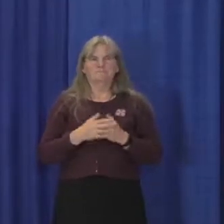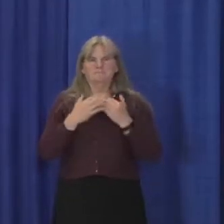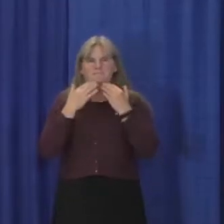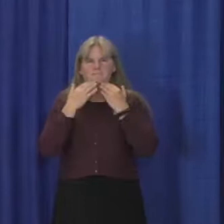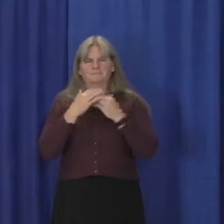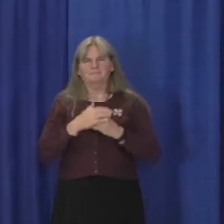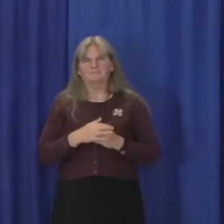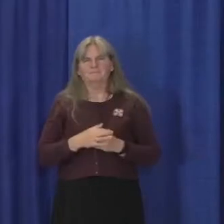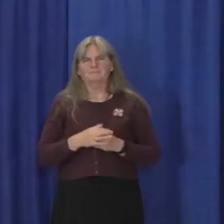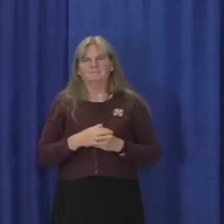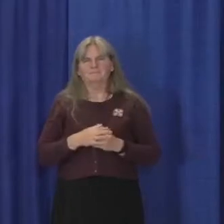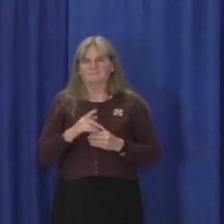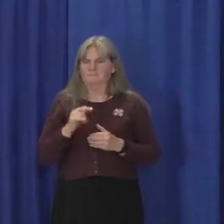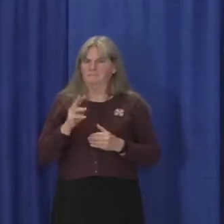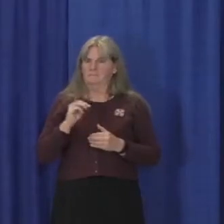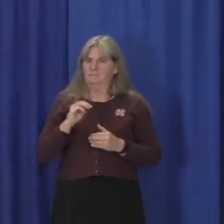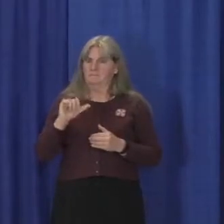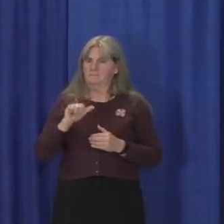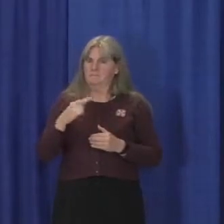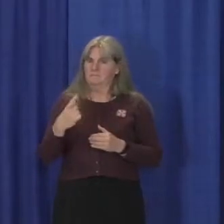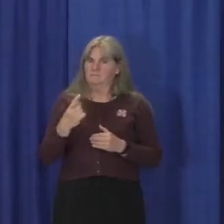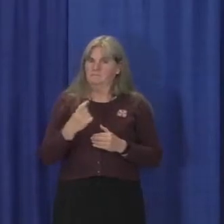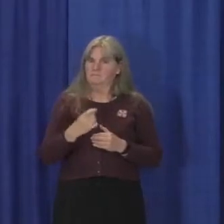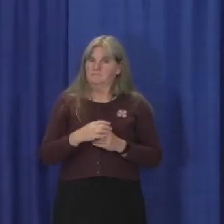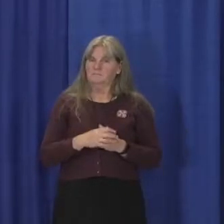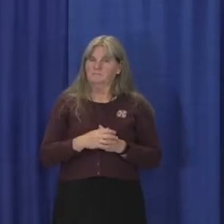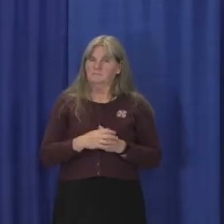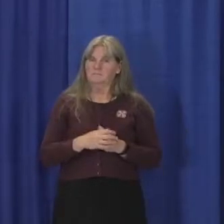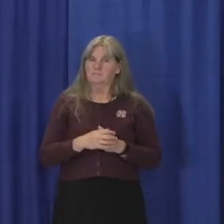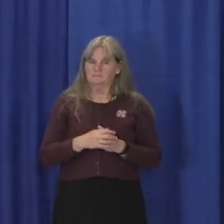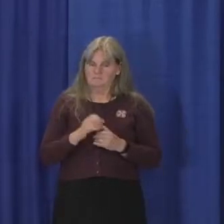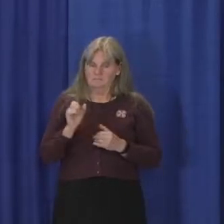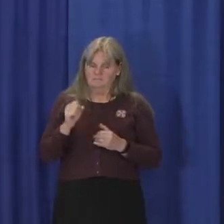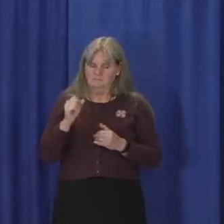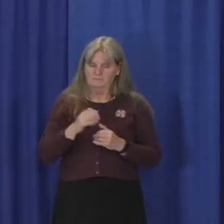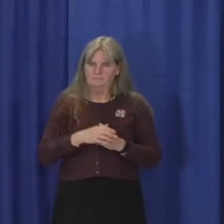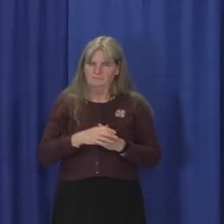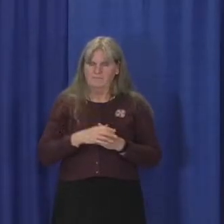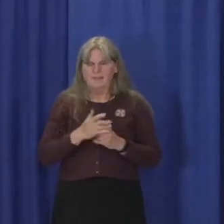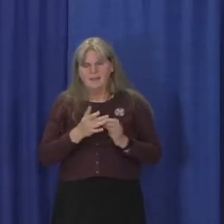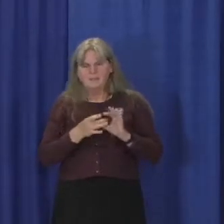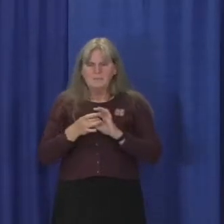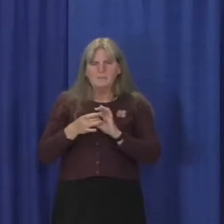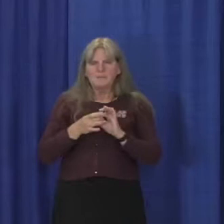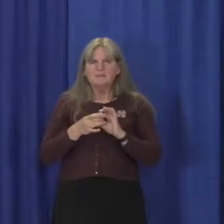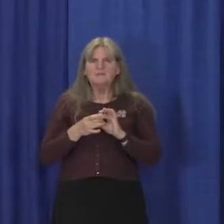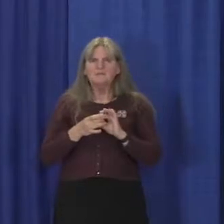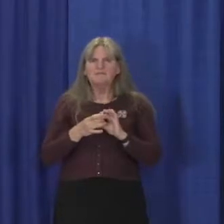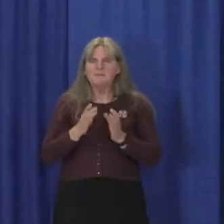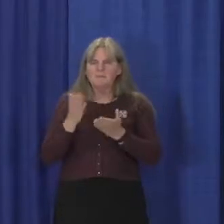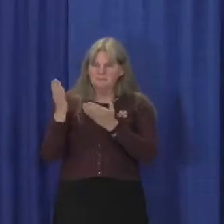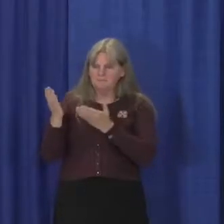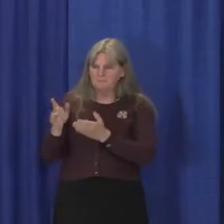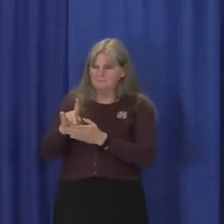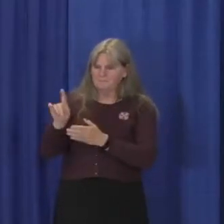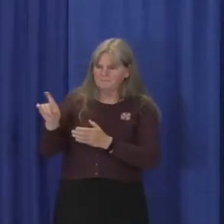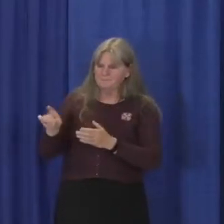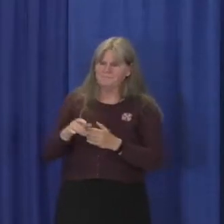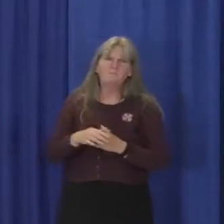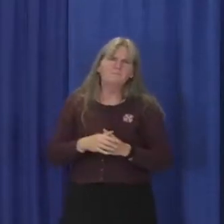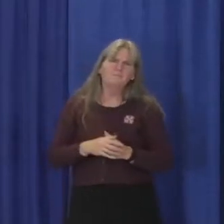you. Tim, do you have a follow-up question? I do, and it is kind of related, again, for the Premier. You mentioned